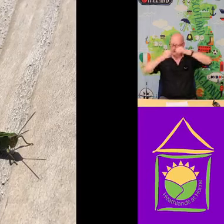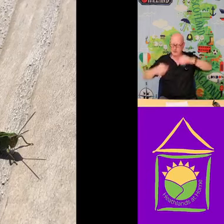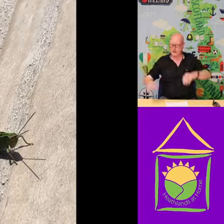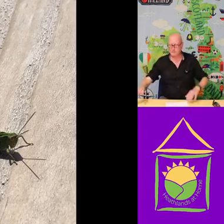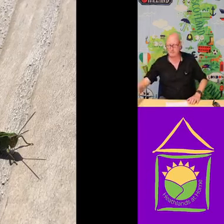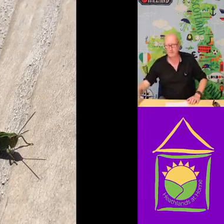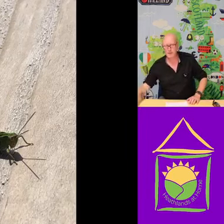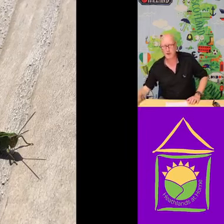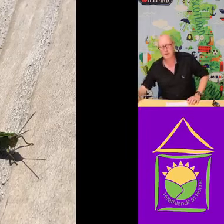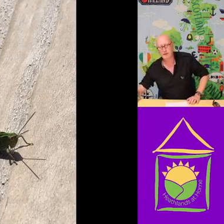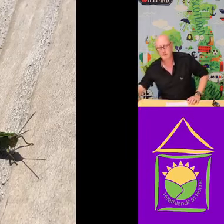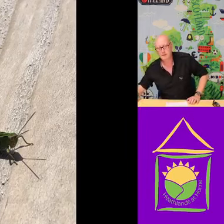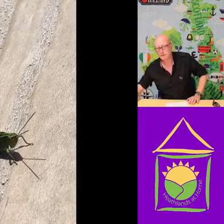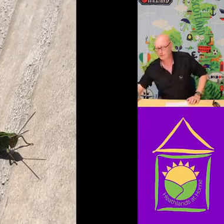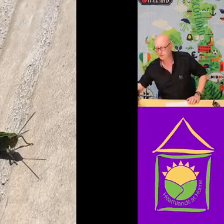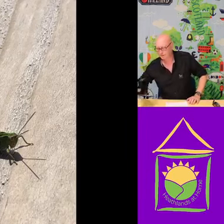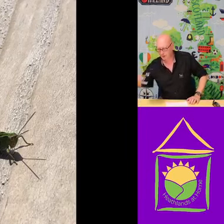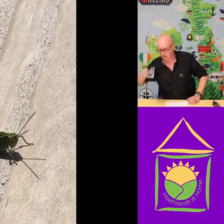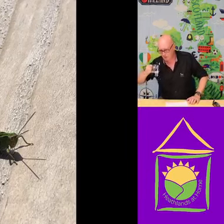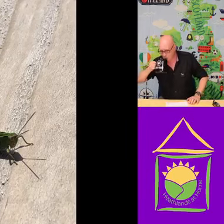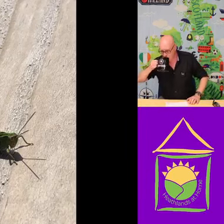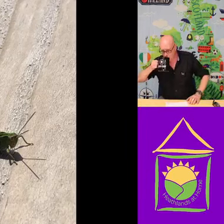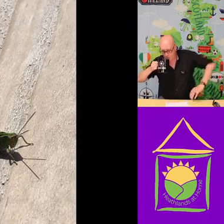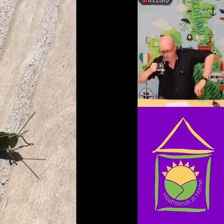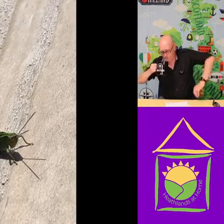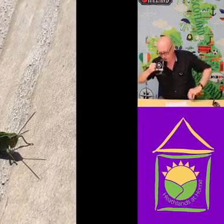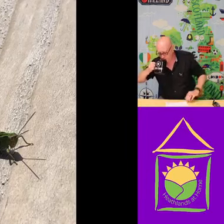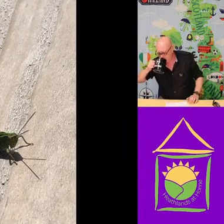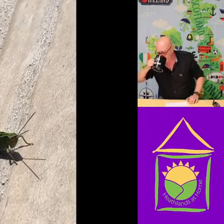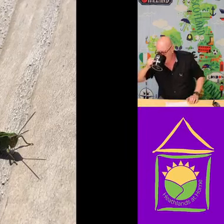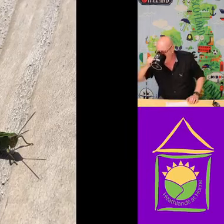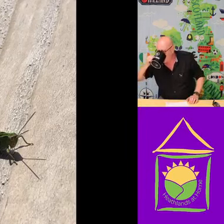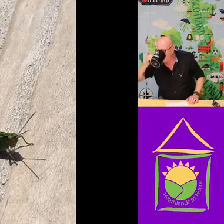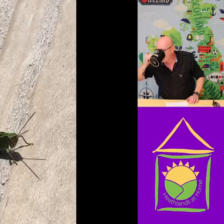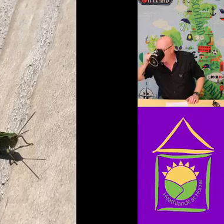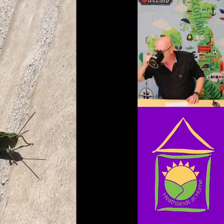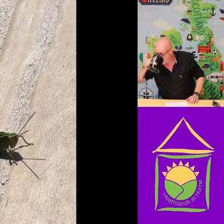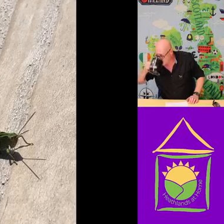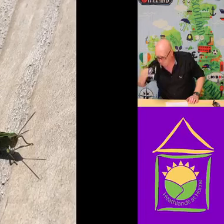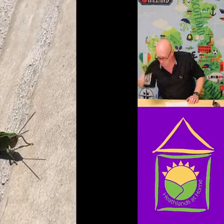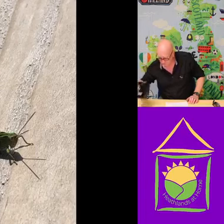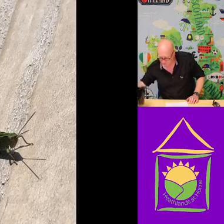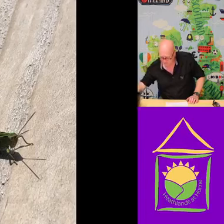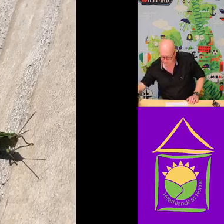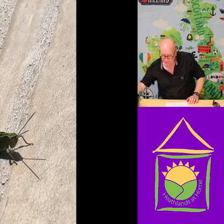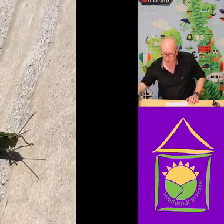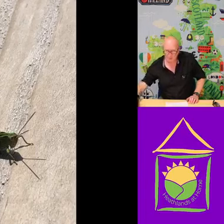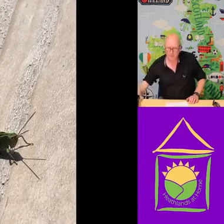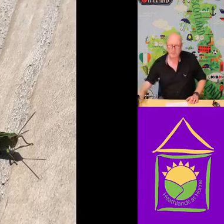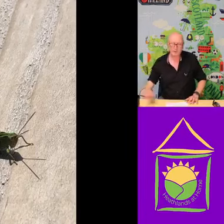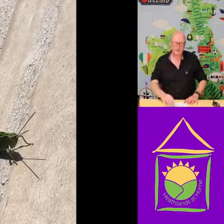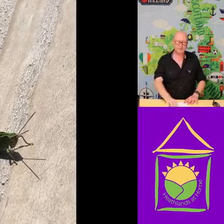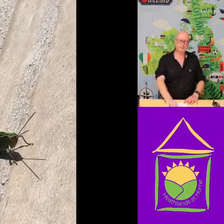has been found on grasshoppers? Hind legs. Yeah. So it's to make sure that their legs spring in unison to get the most efficient hop.